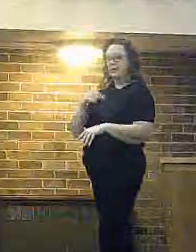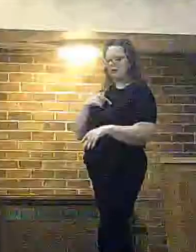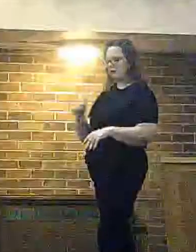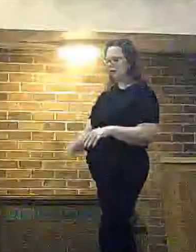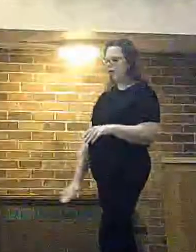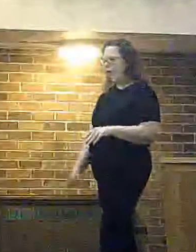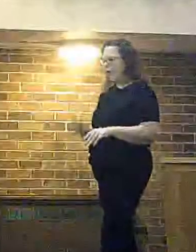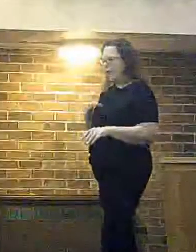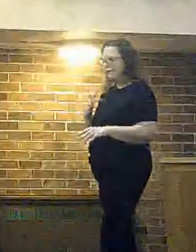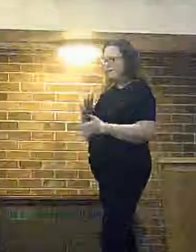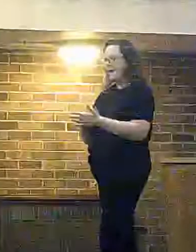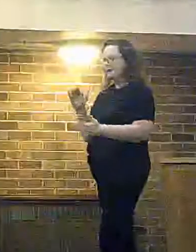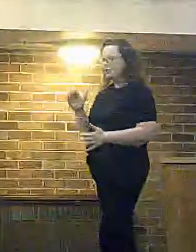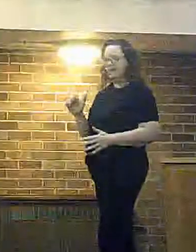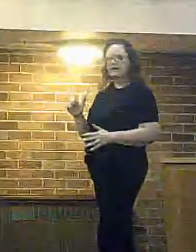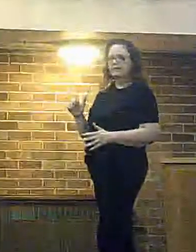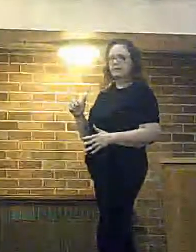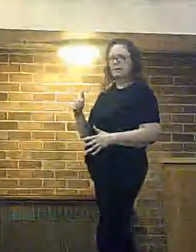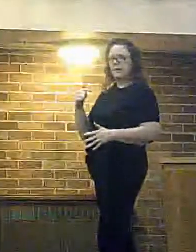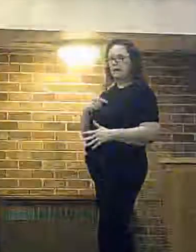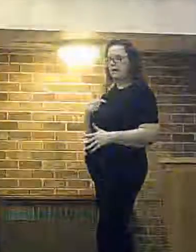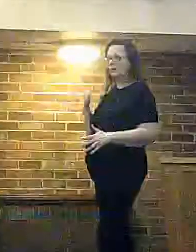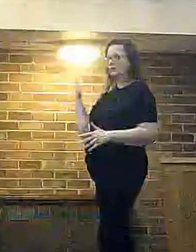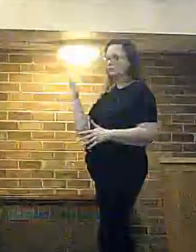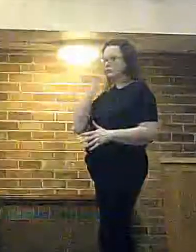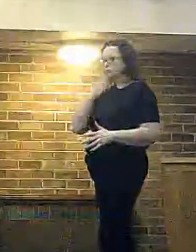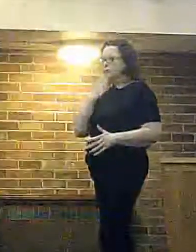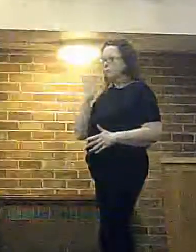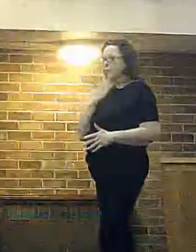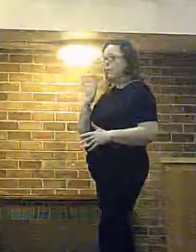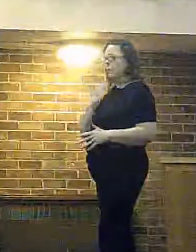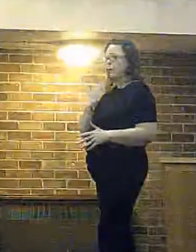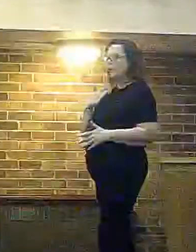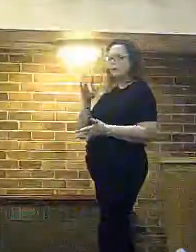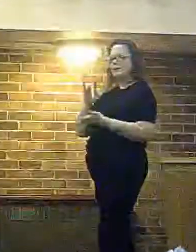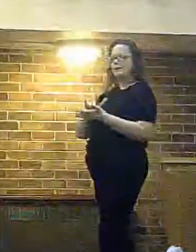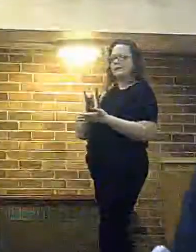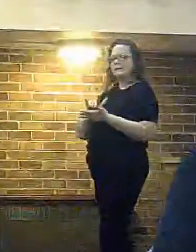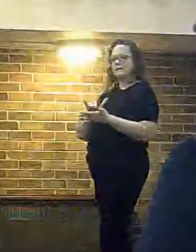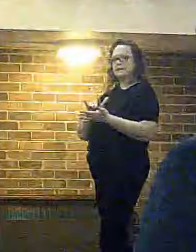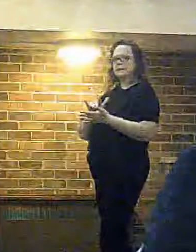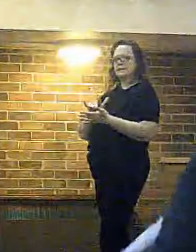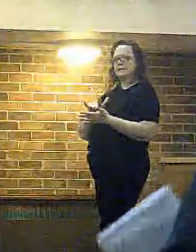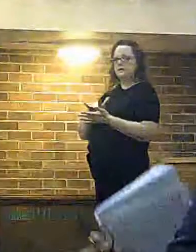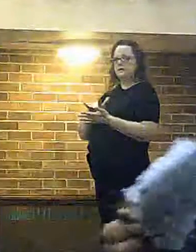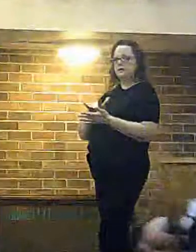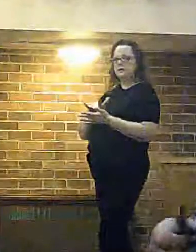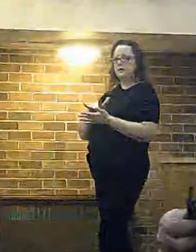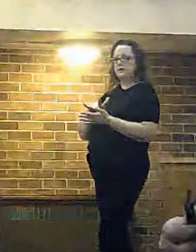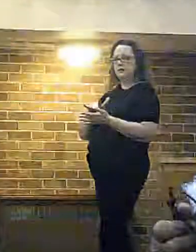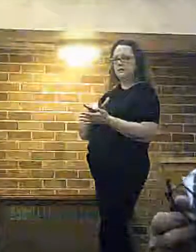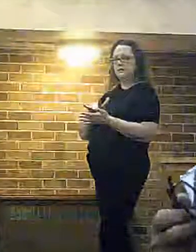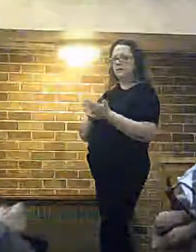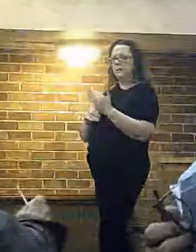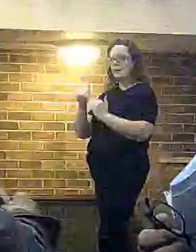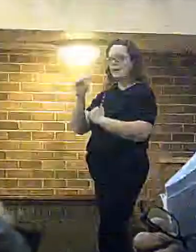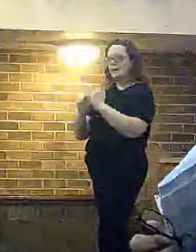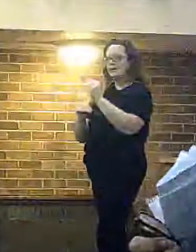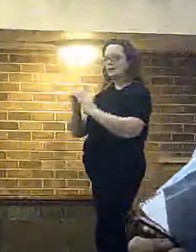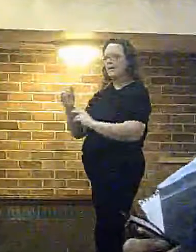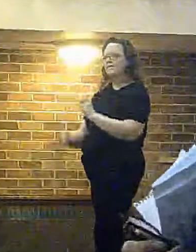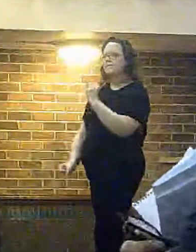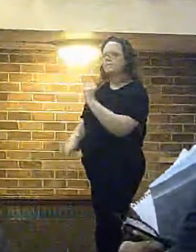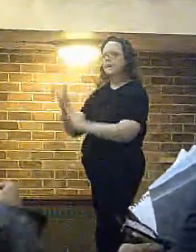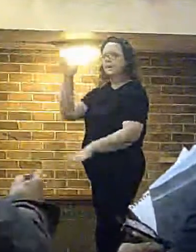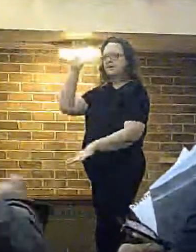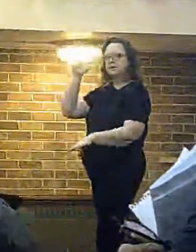in Manchester, I was going to school in the city centre, and they built a fire station in the city centre. But one lunchtime, when I'm walking down